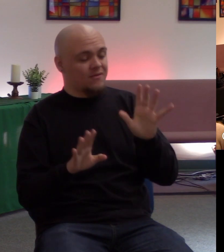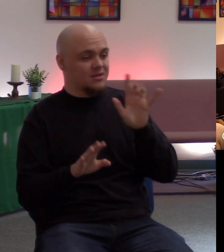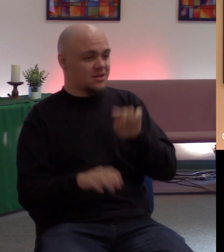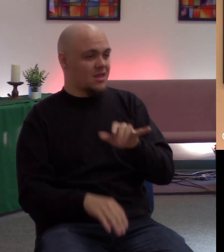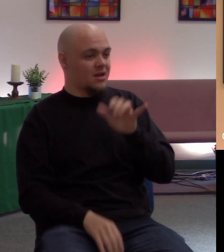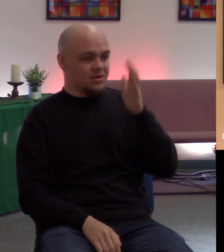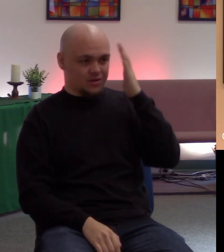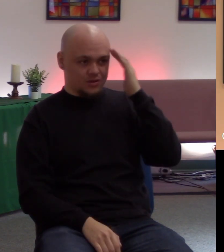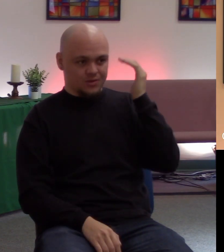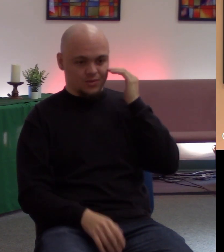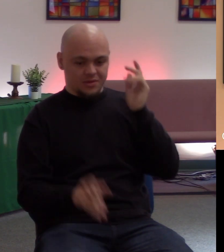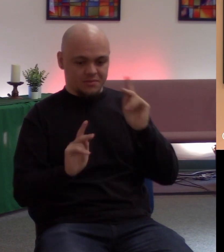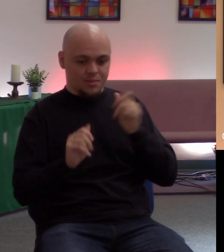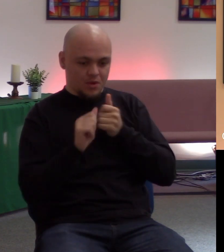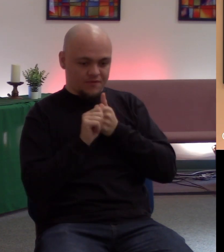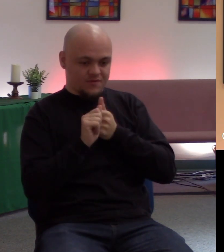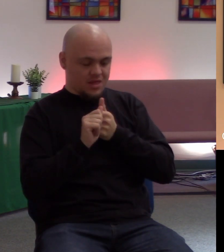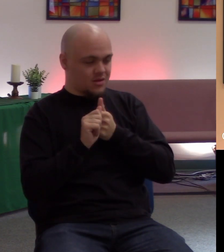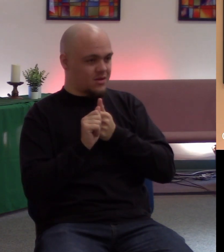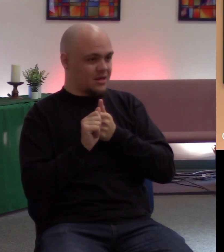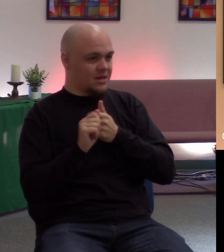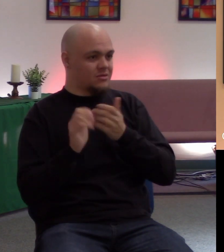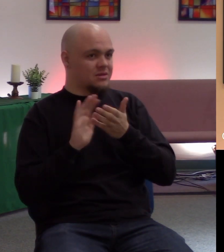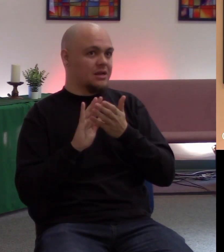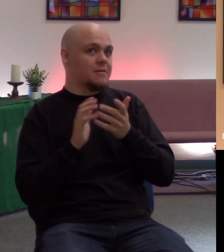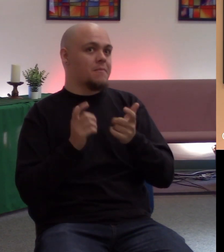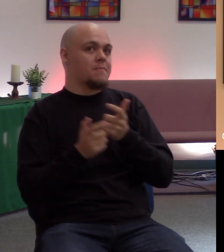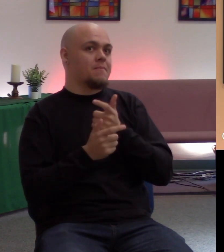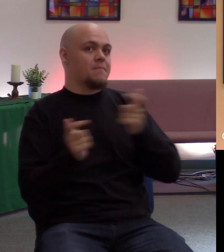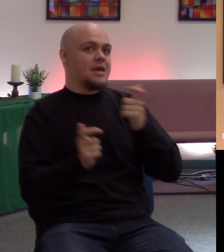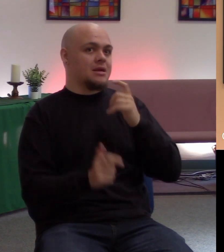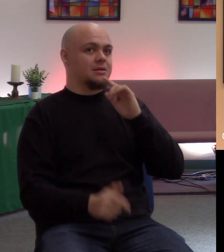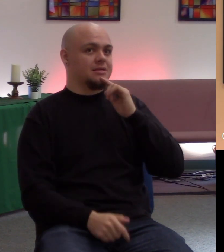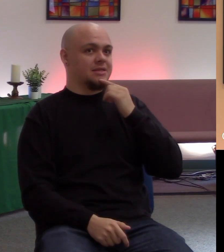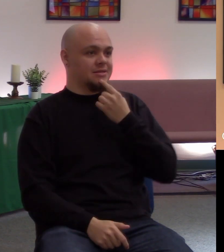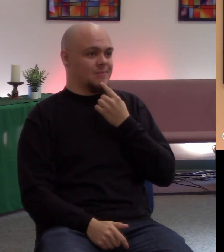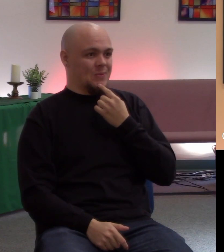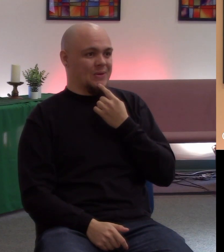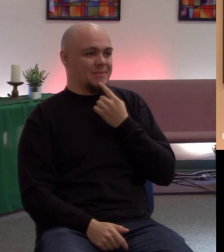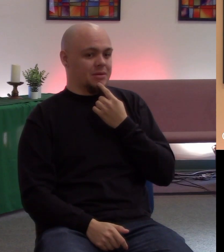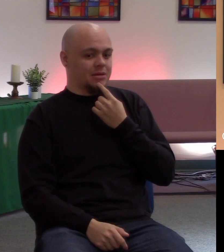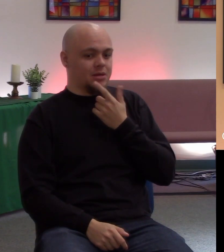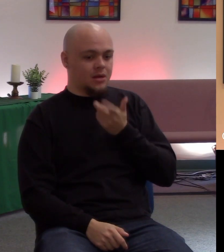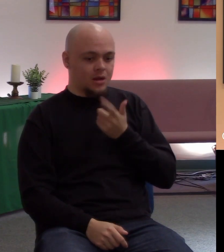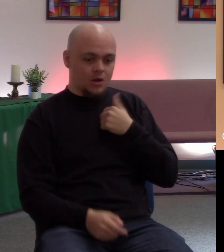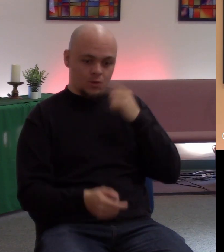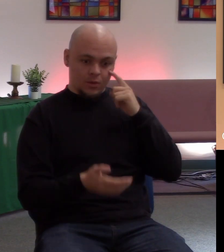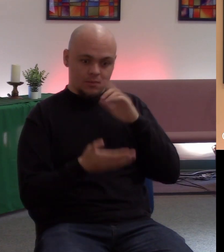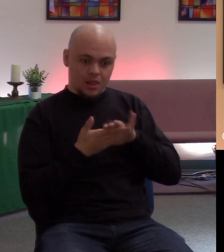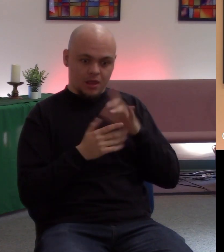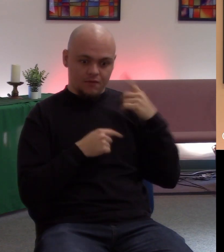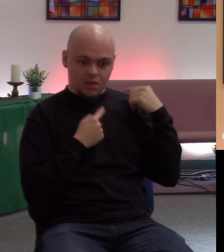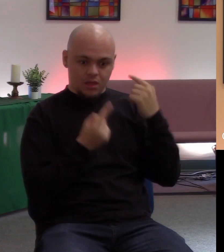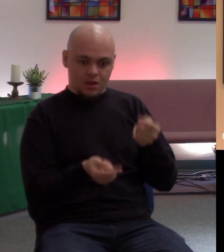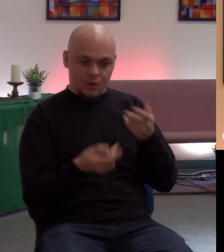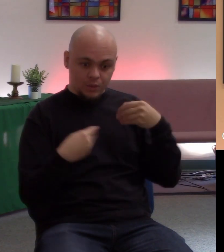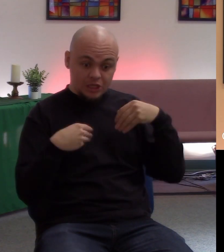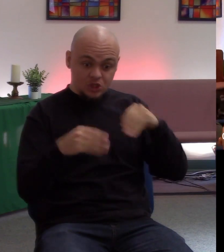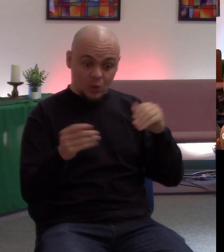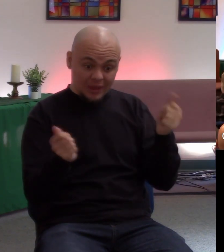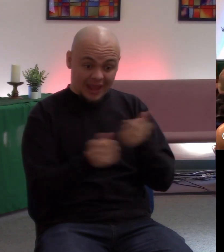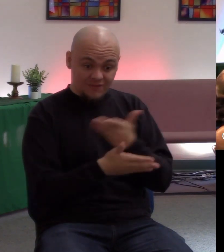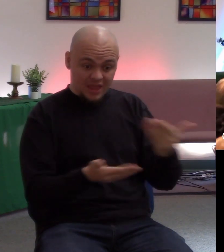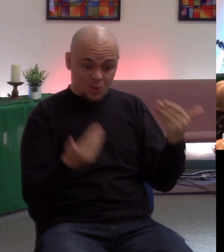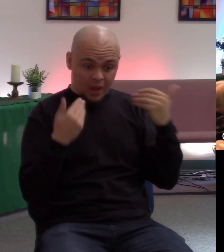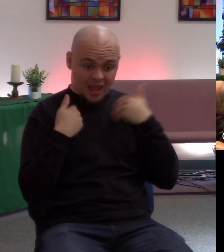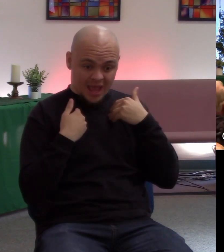and went. It was devastating to the people who were following this. It was like another great disappointment all over again. They're like, how could